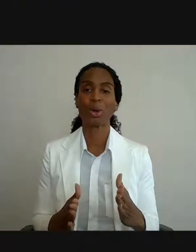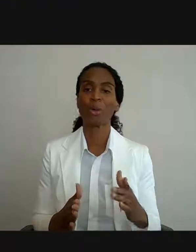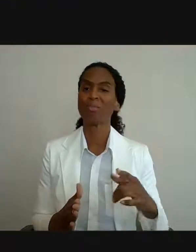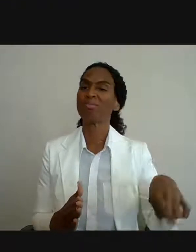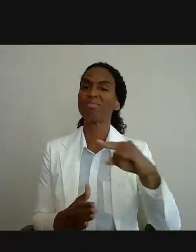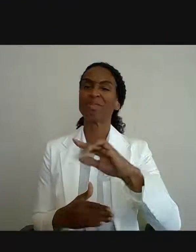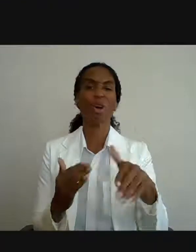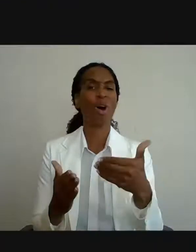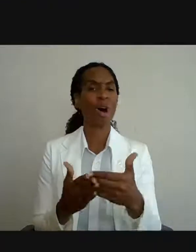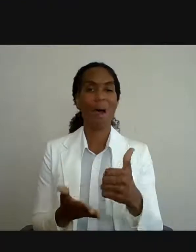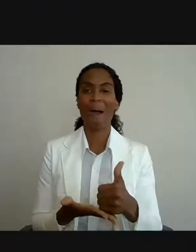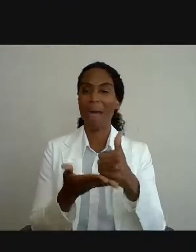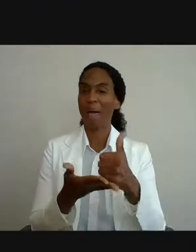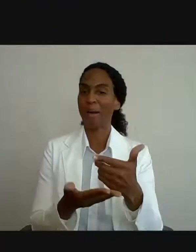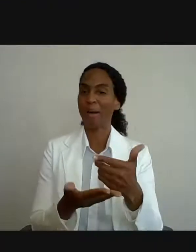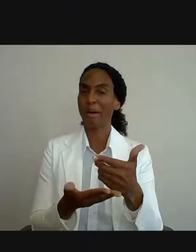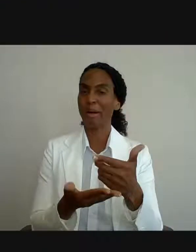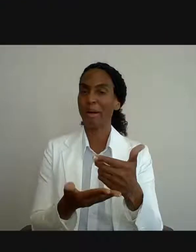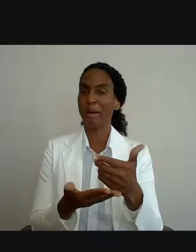us get here.